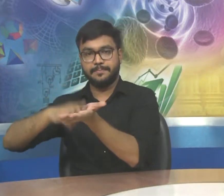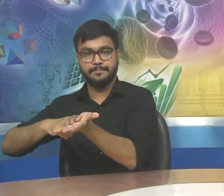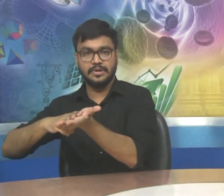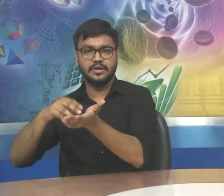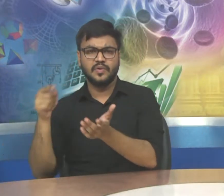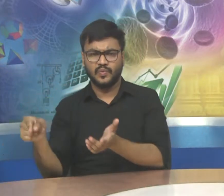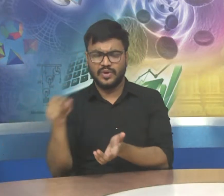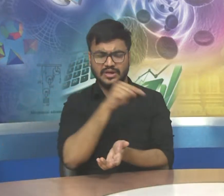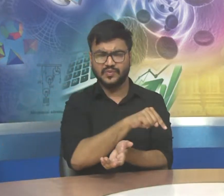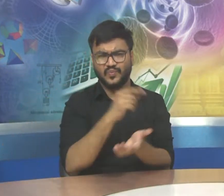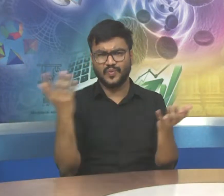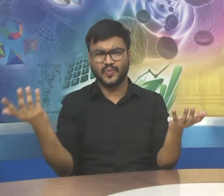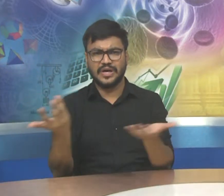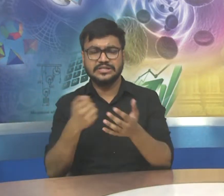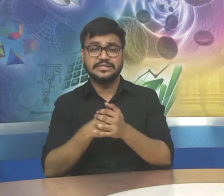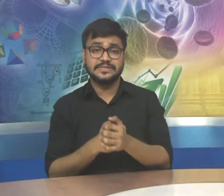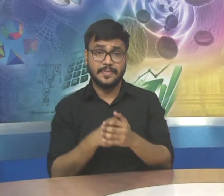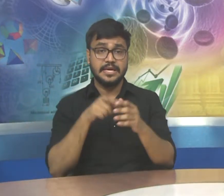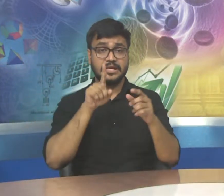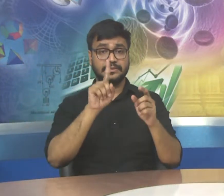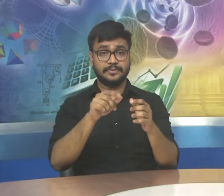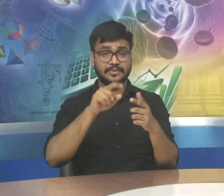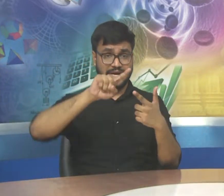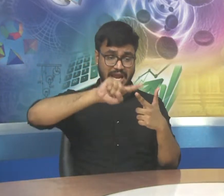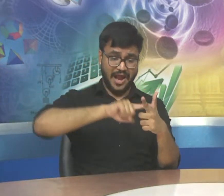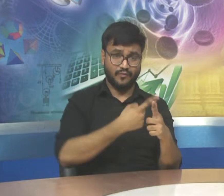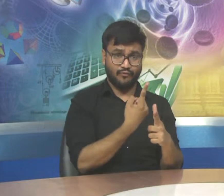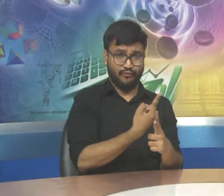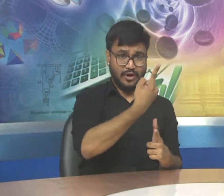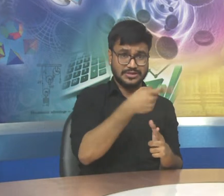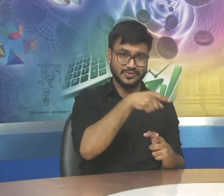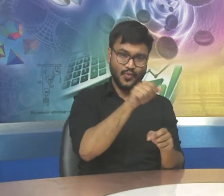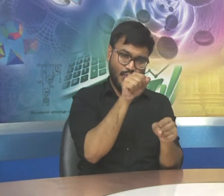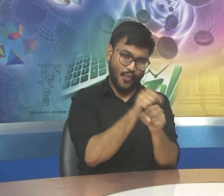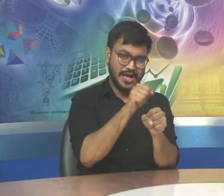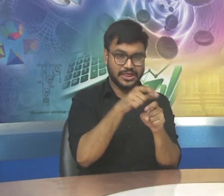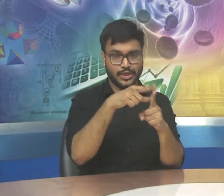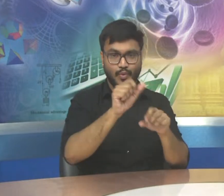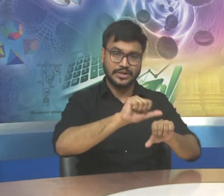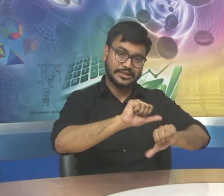J, or Newton meter, in short it is Nm.